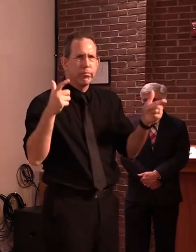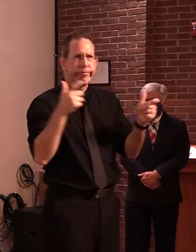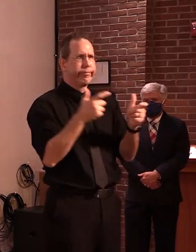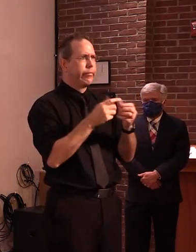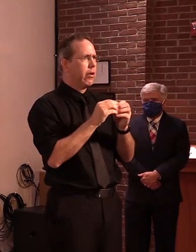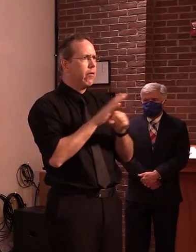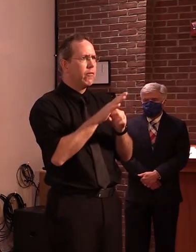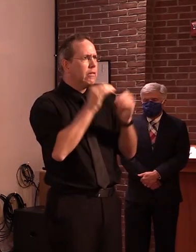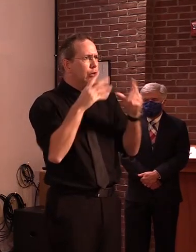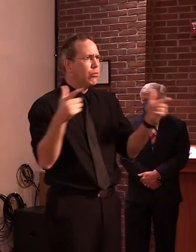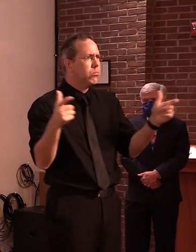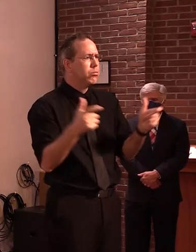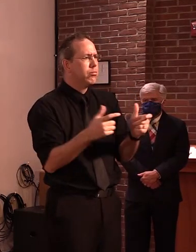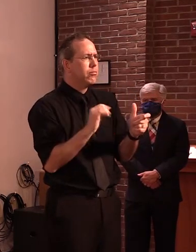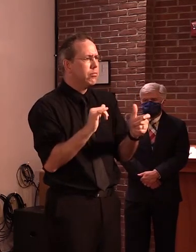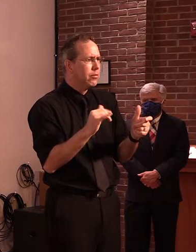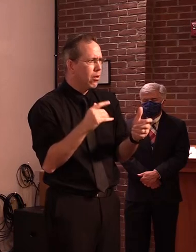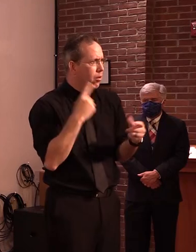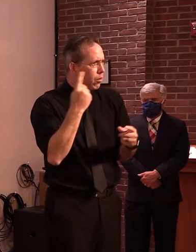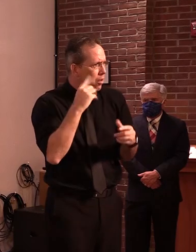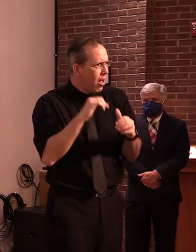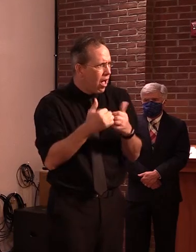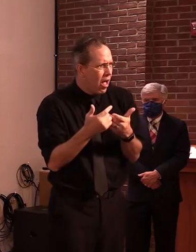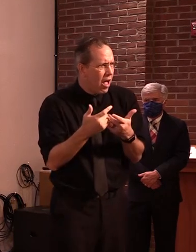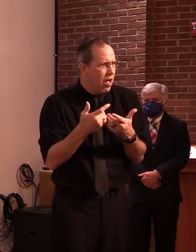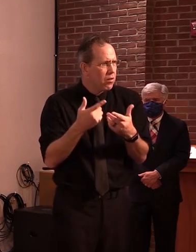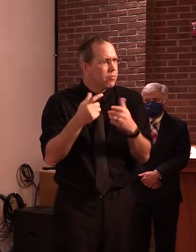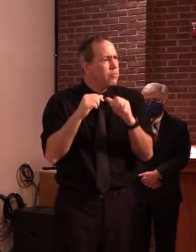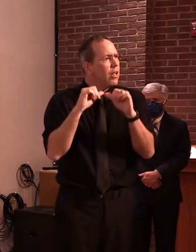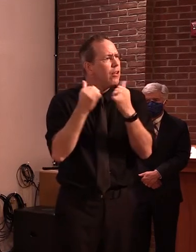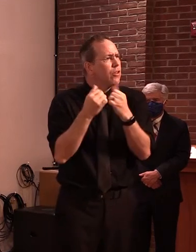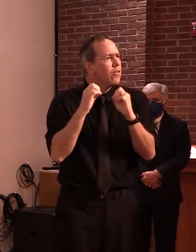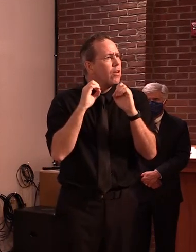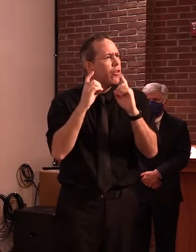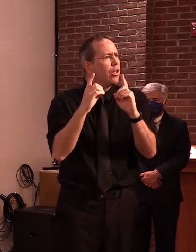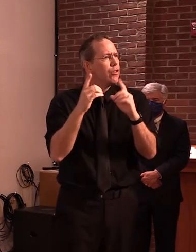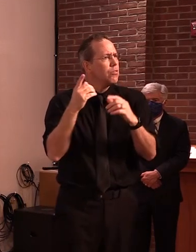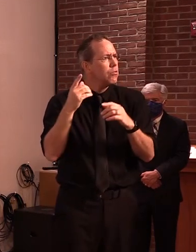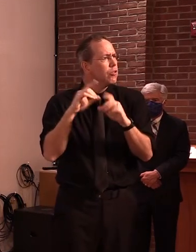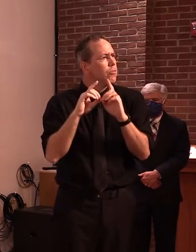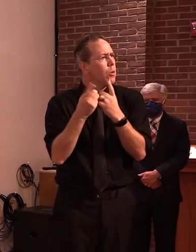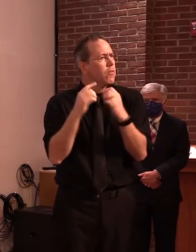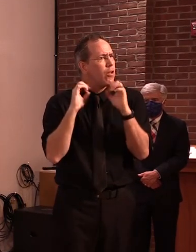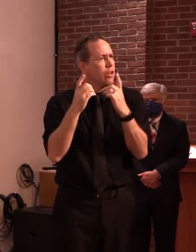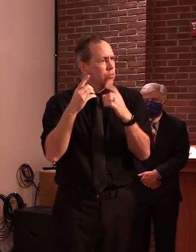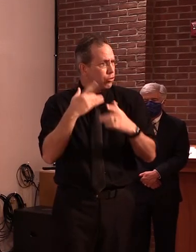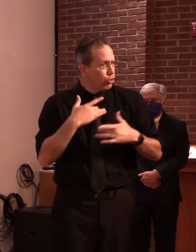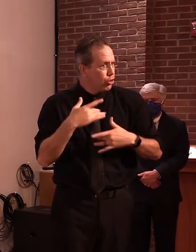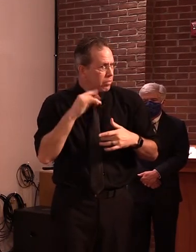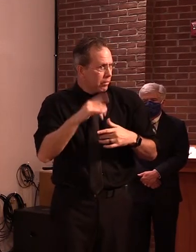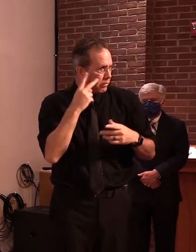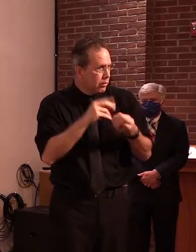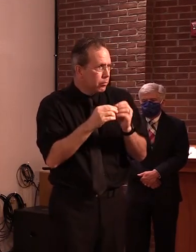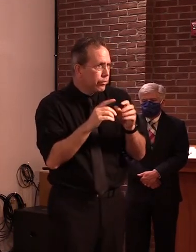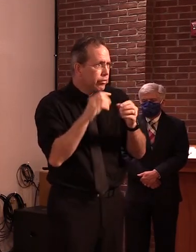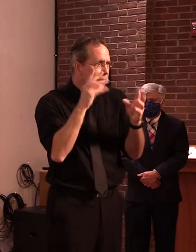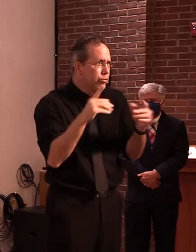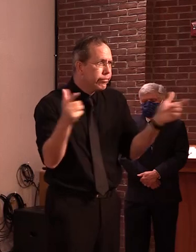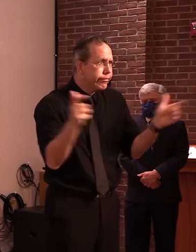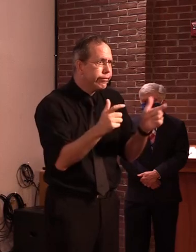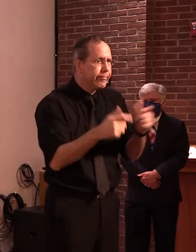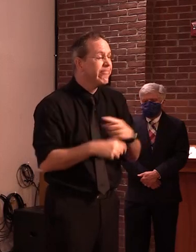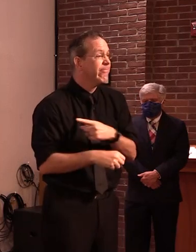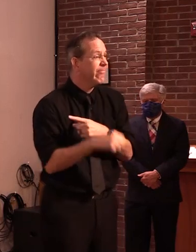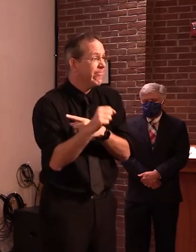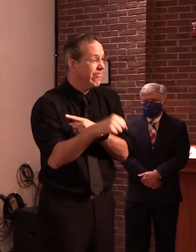about, staffing levels in school when they reopen? I think we're all concerned about that, first of all, for the well-being of those the members of the